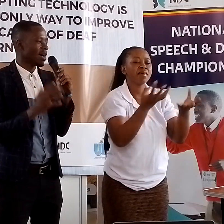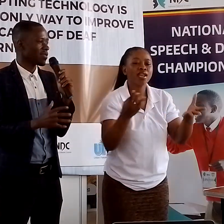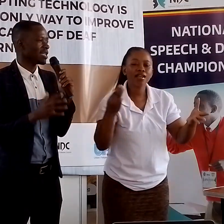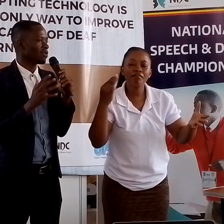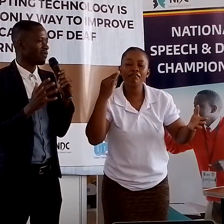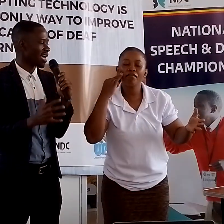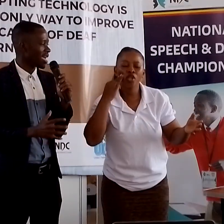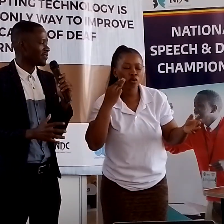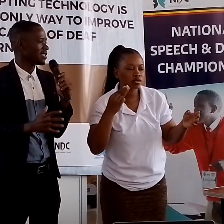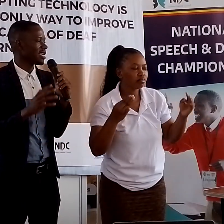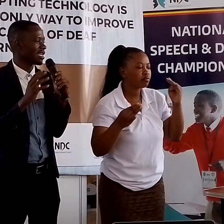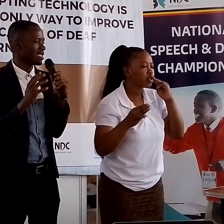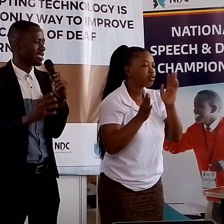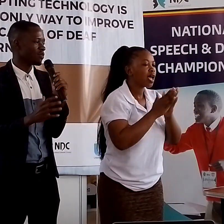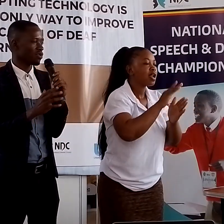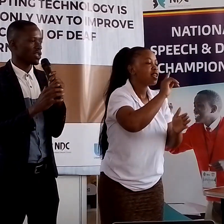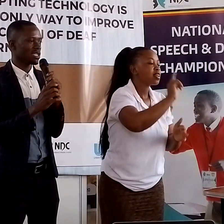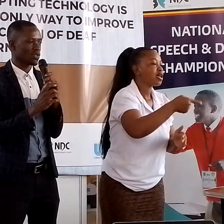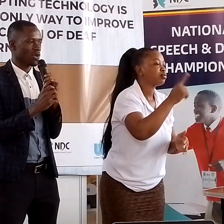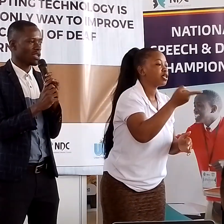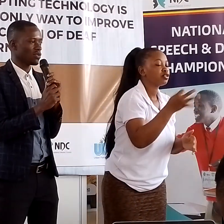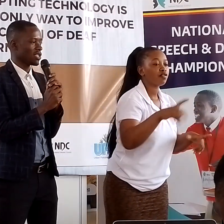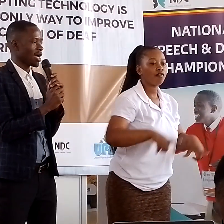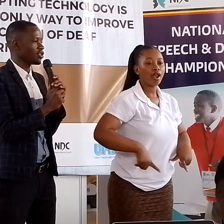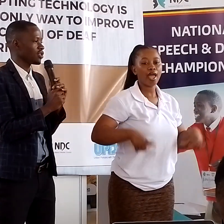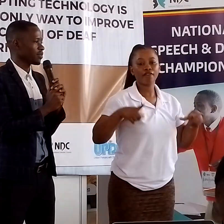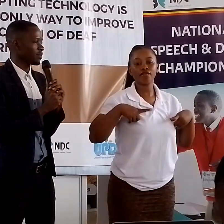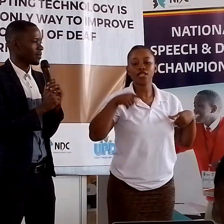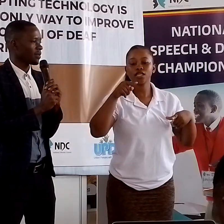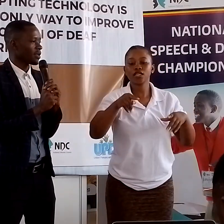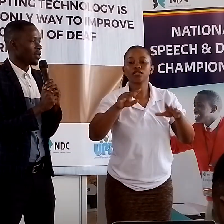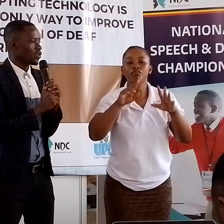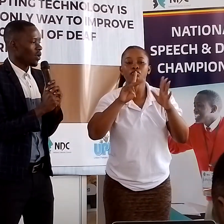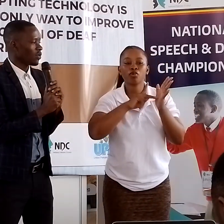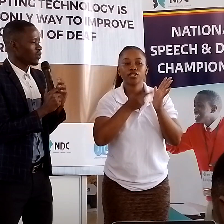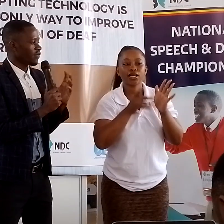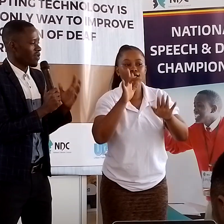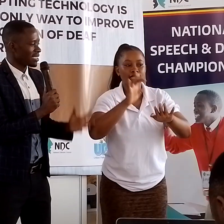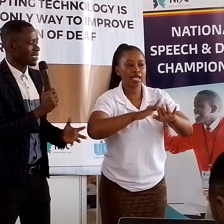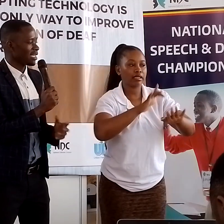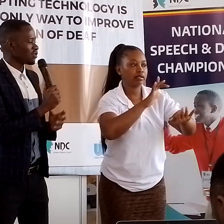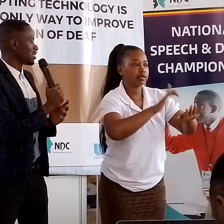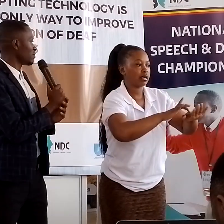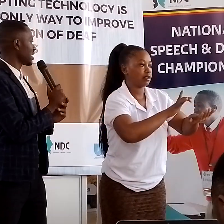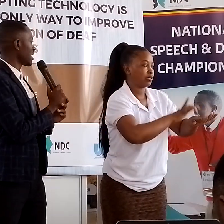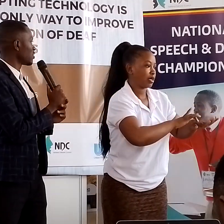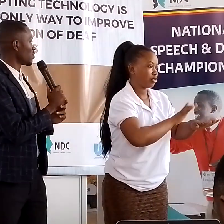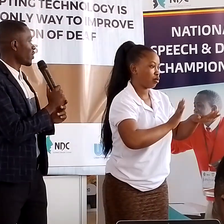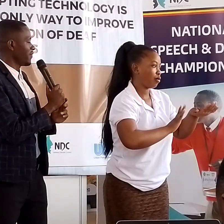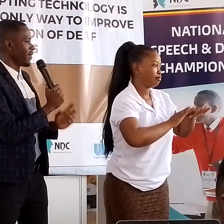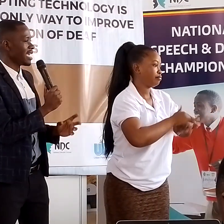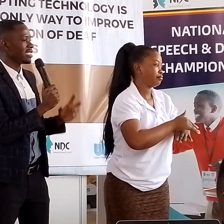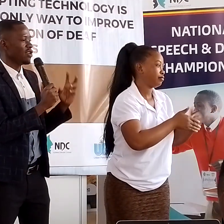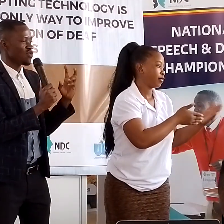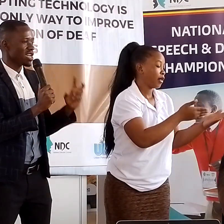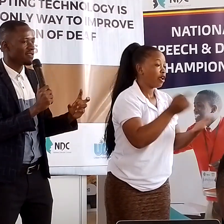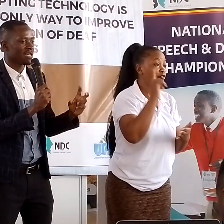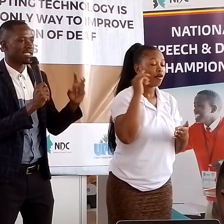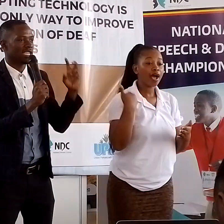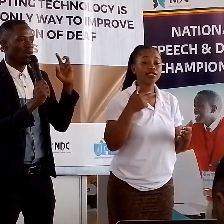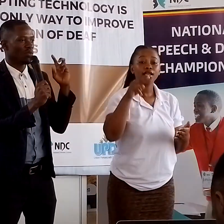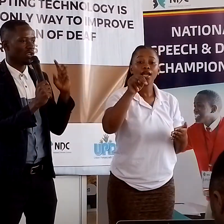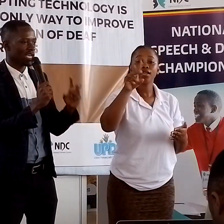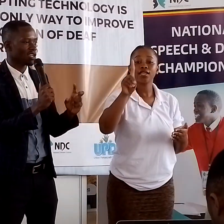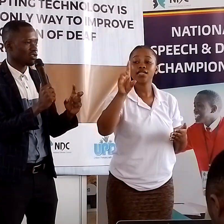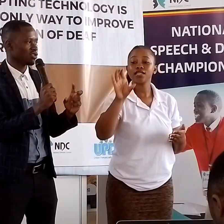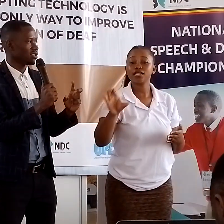and thousands of lives that this project is going to touch. So for us as National Debate Council, we find relevance